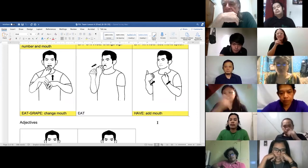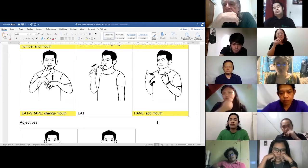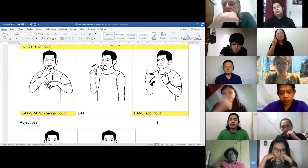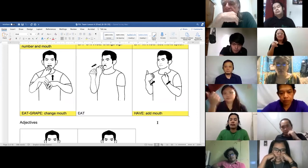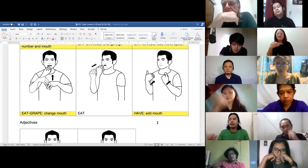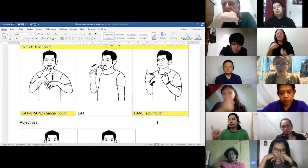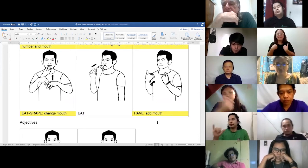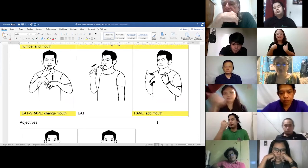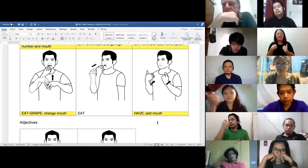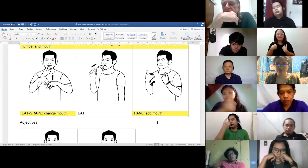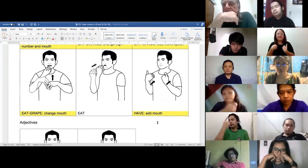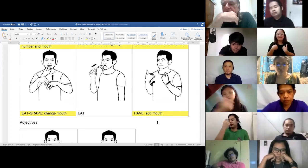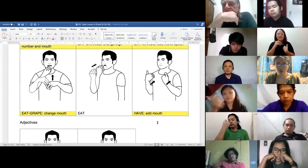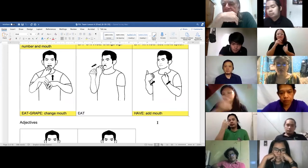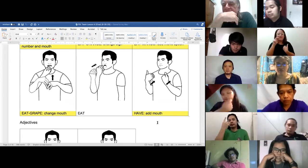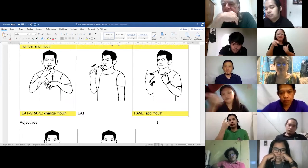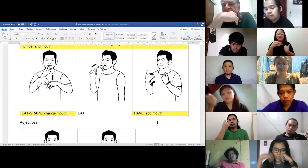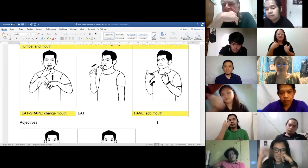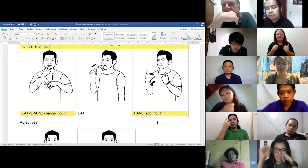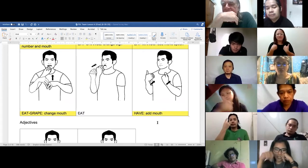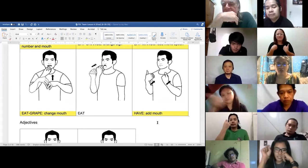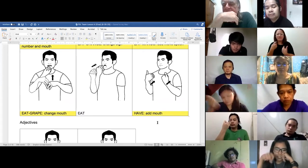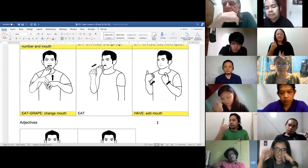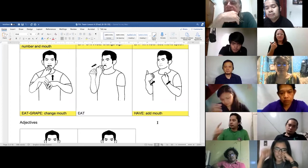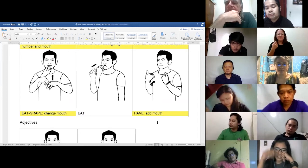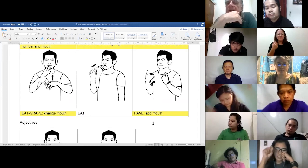Right? Get rid of it. Okay. Yeah, yeah.